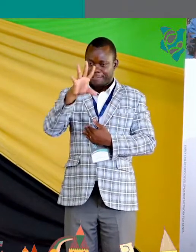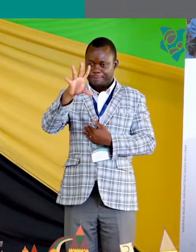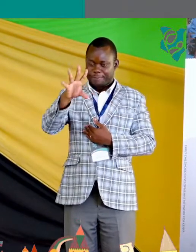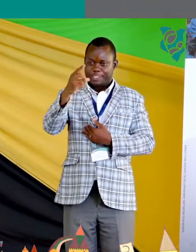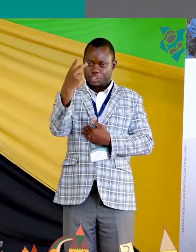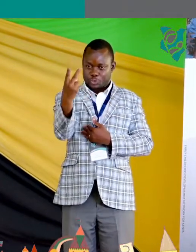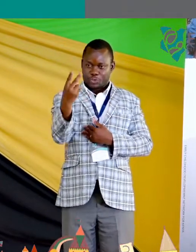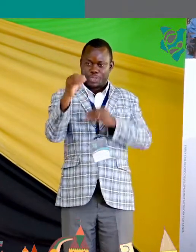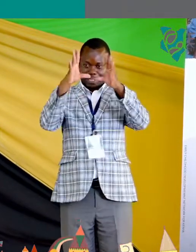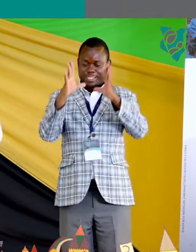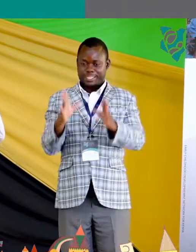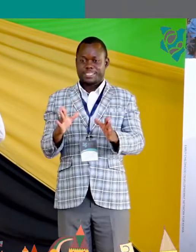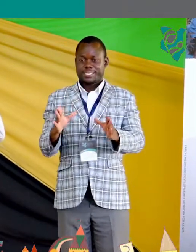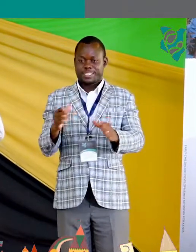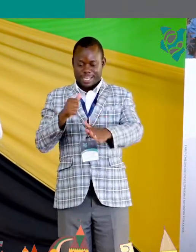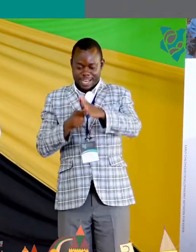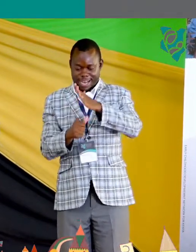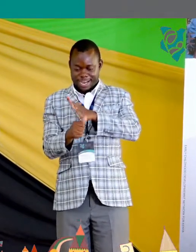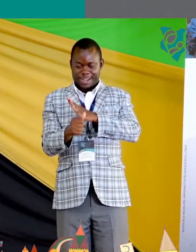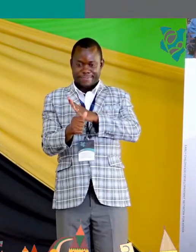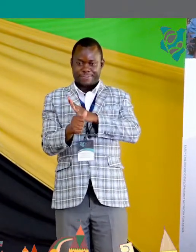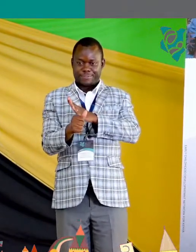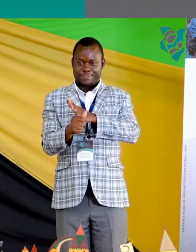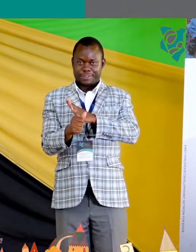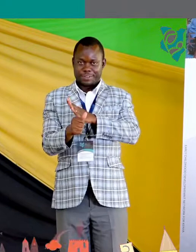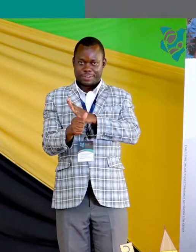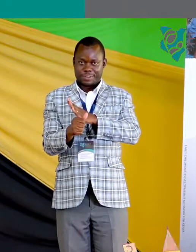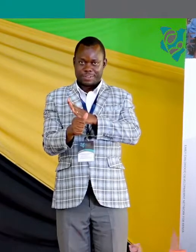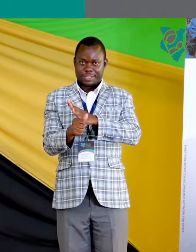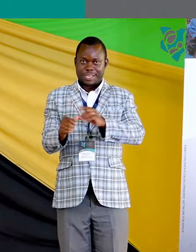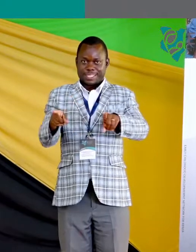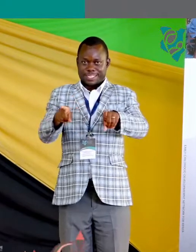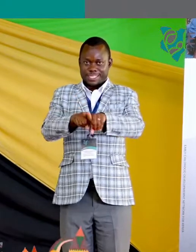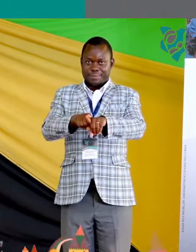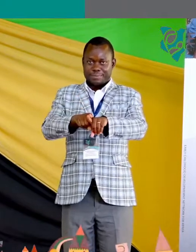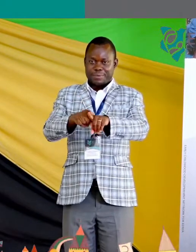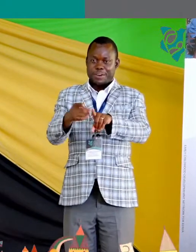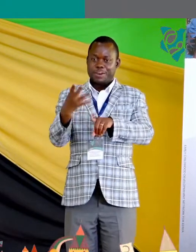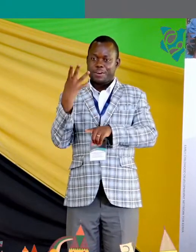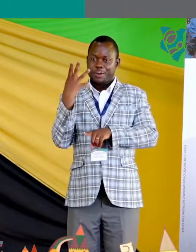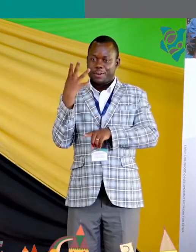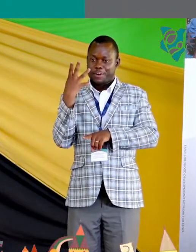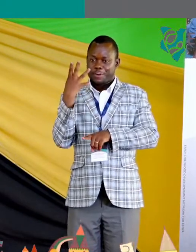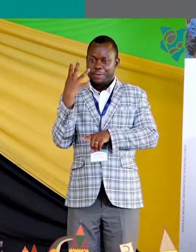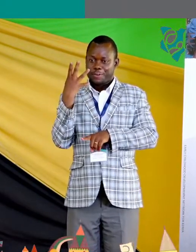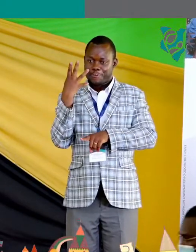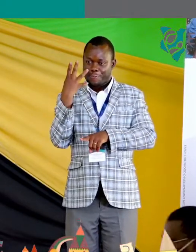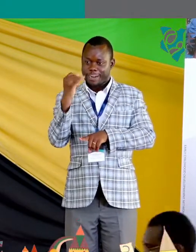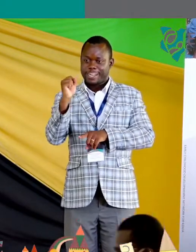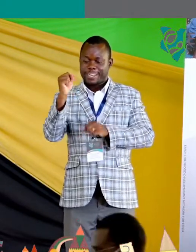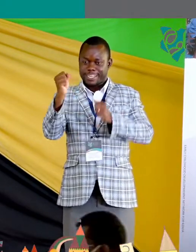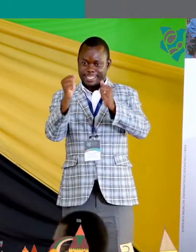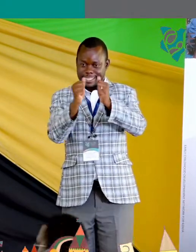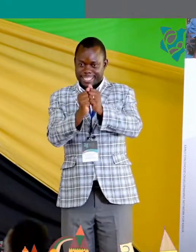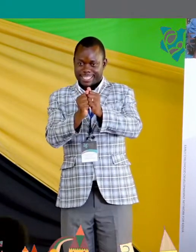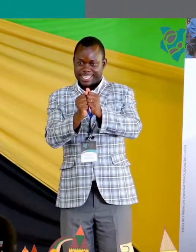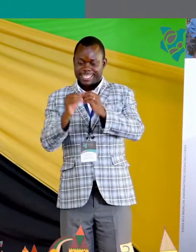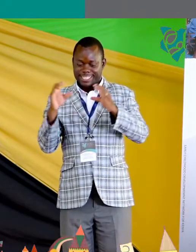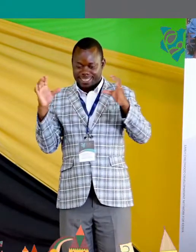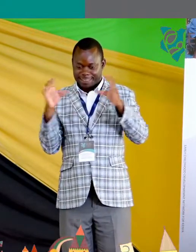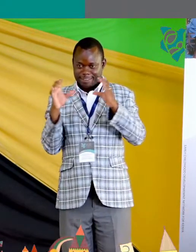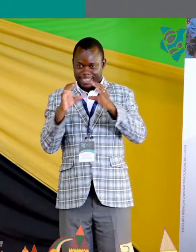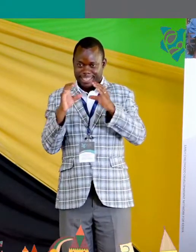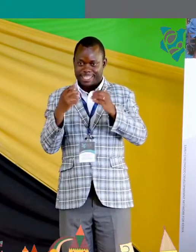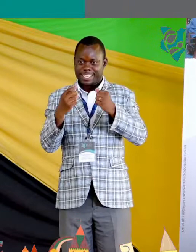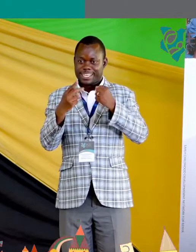1,352 teachers under contract, and 410 certificate holders, 847